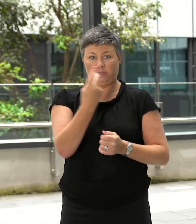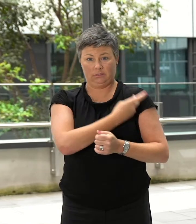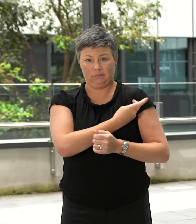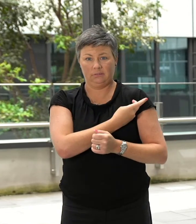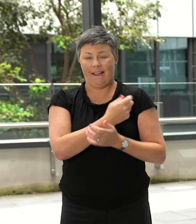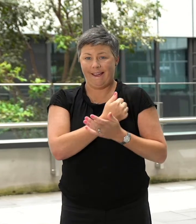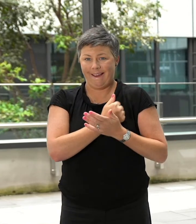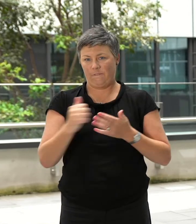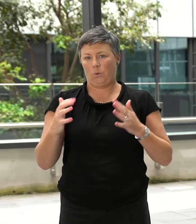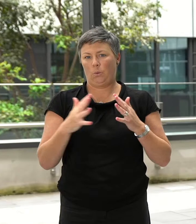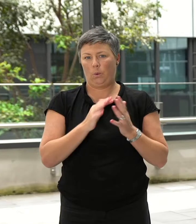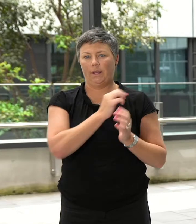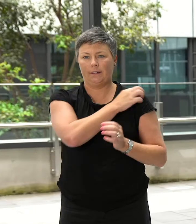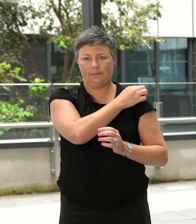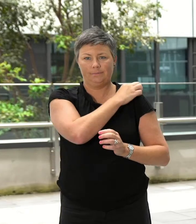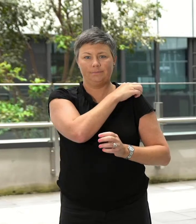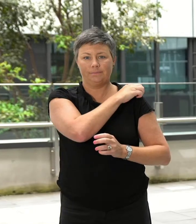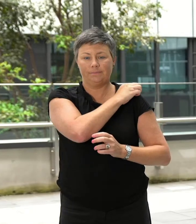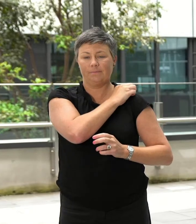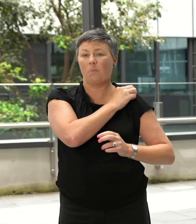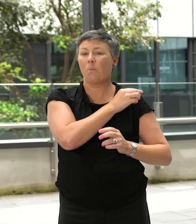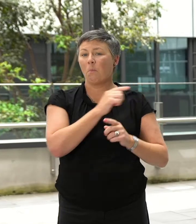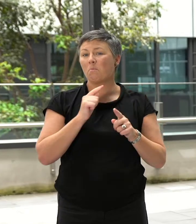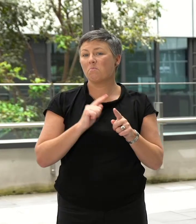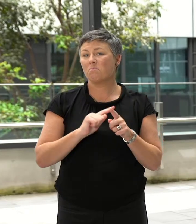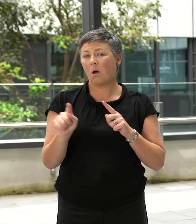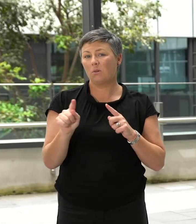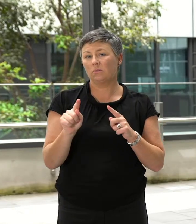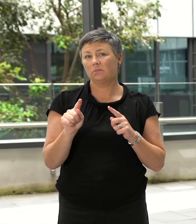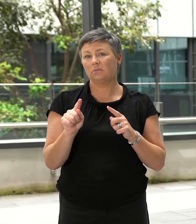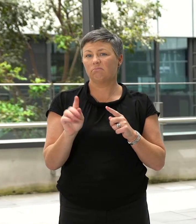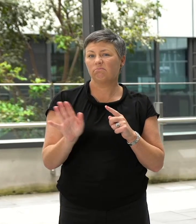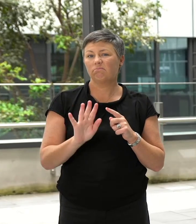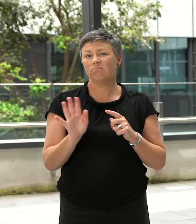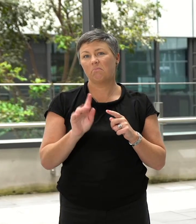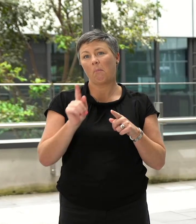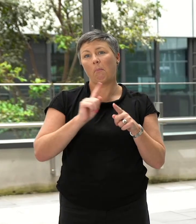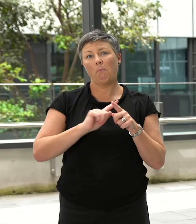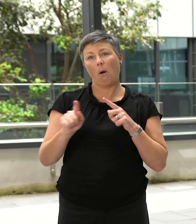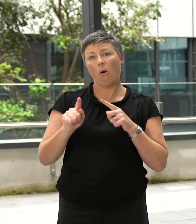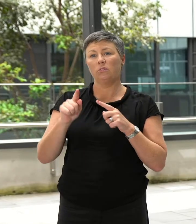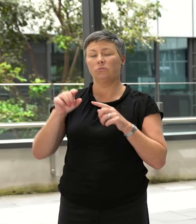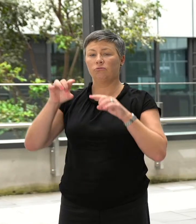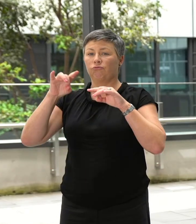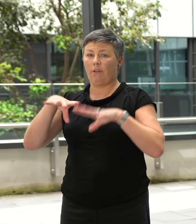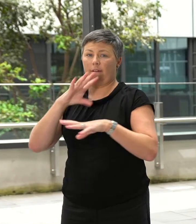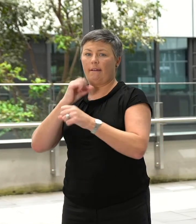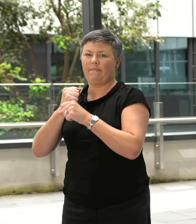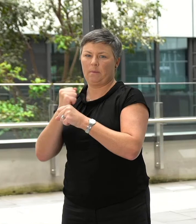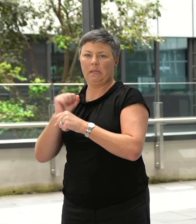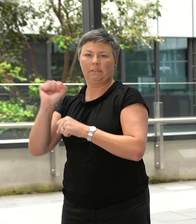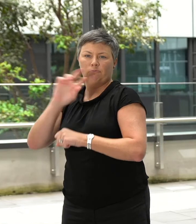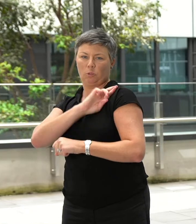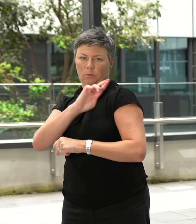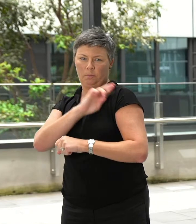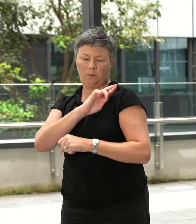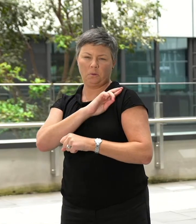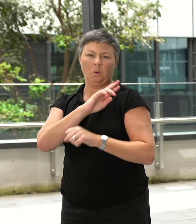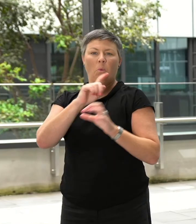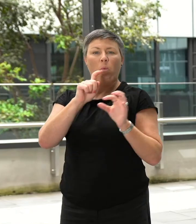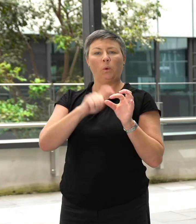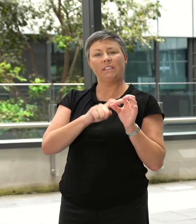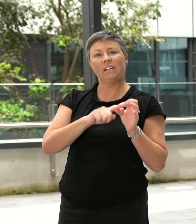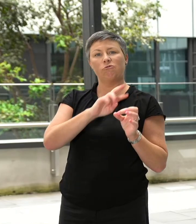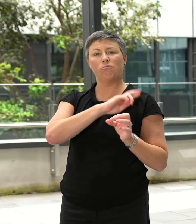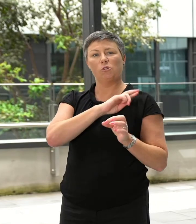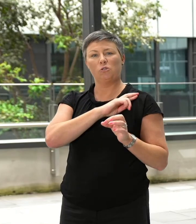week. Now, the majority of those, 2/3 of those, will be delivered by the Commonwealth, and the state will have the responsibility of about